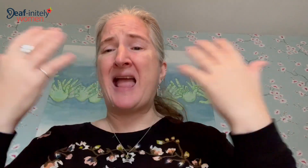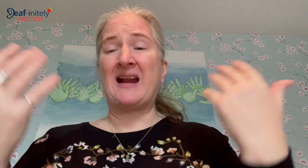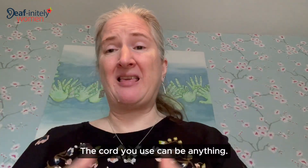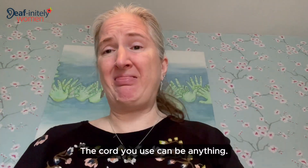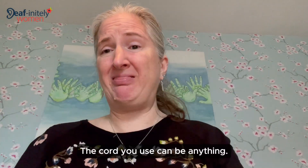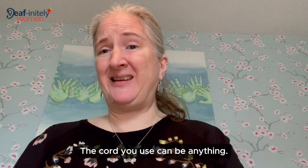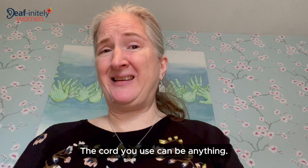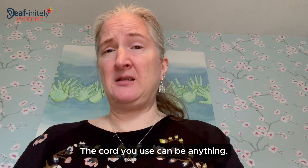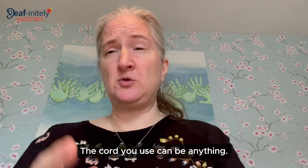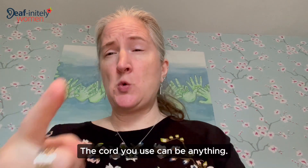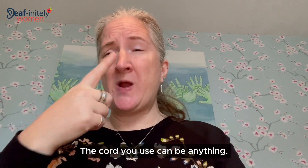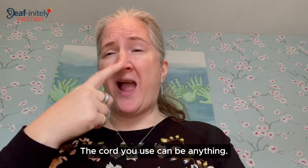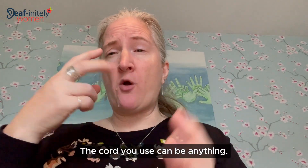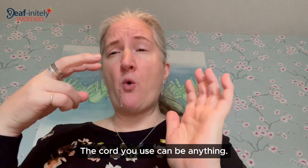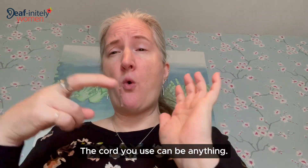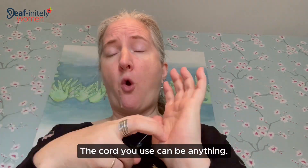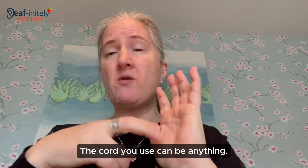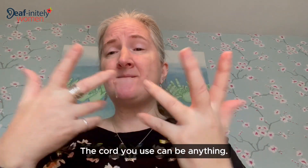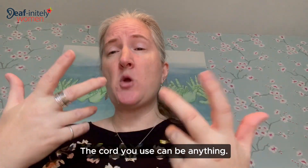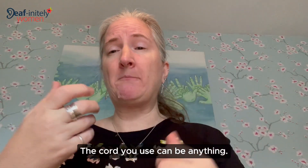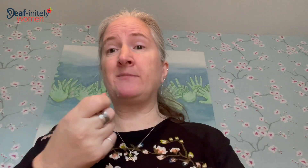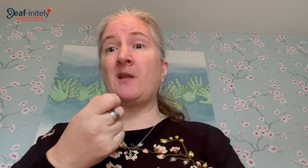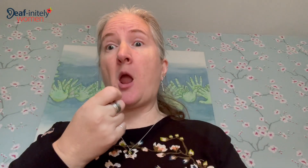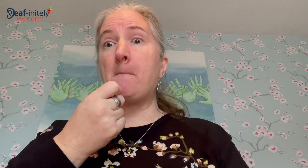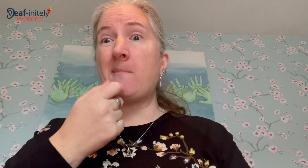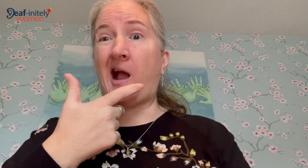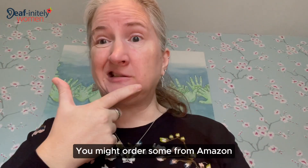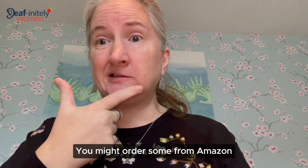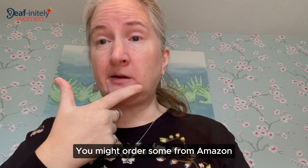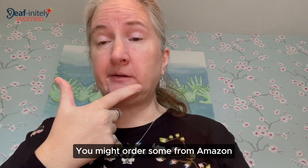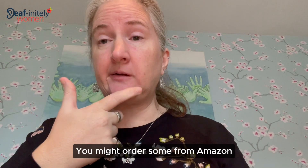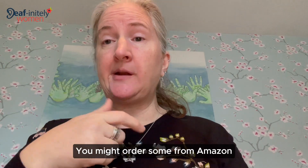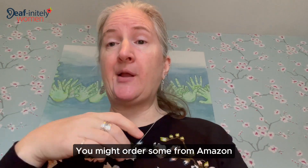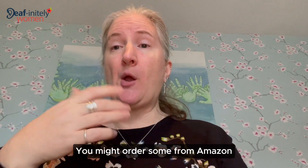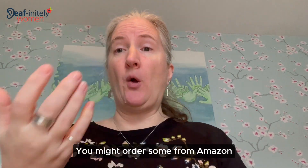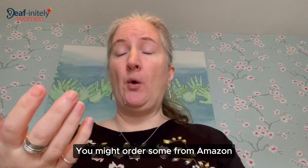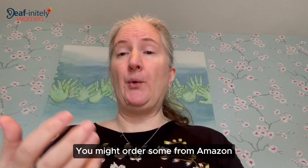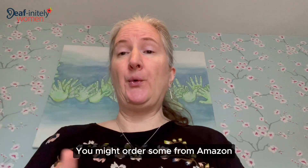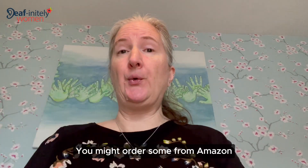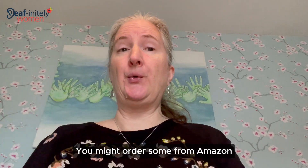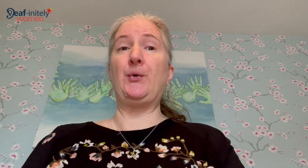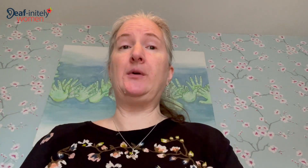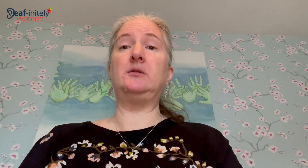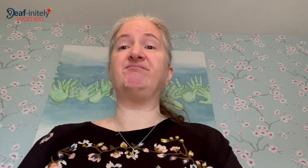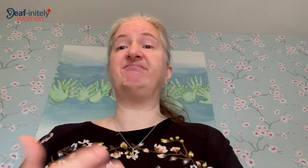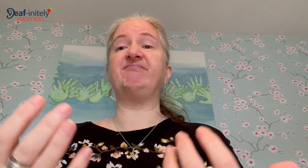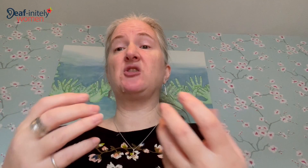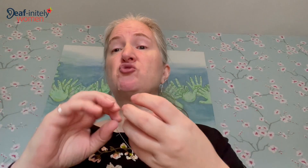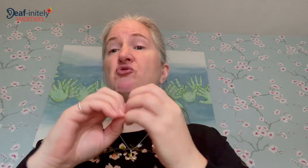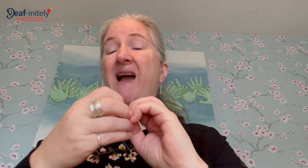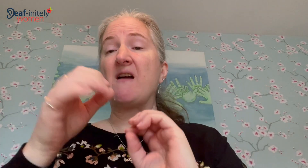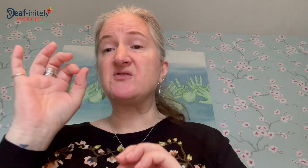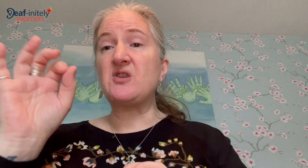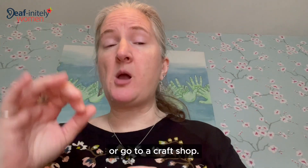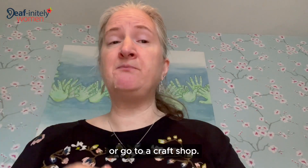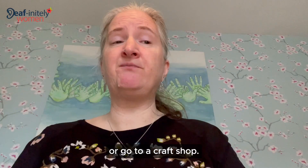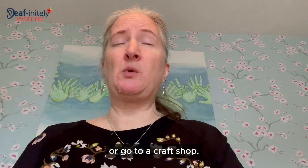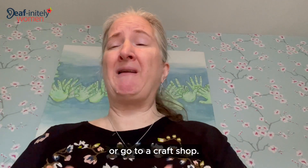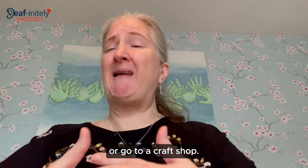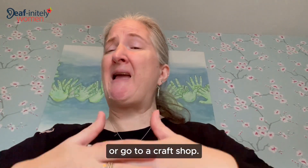The cord you use can be anything. You might order some from Amazon or go to a craft